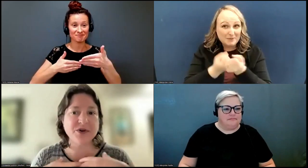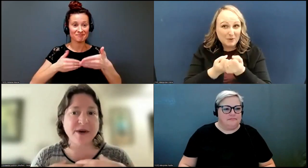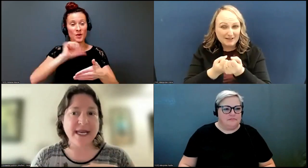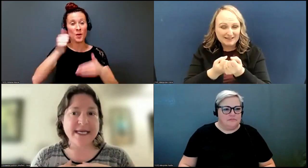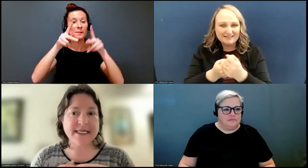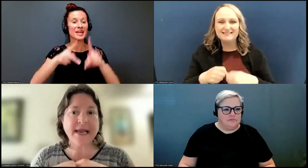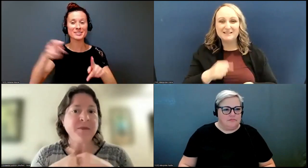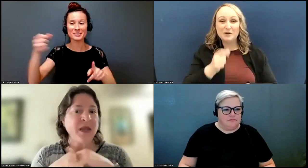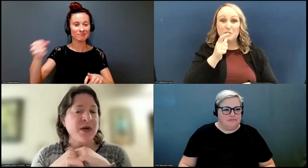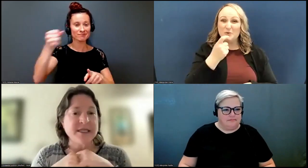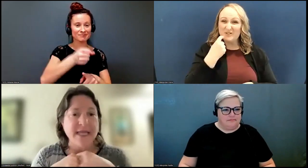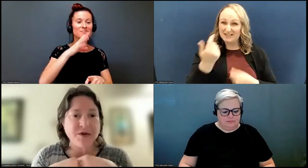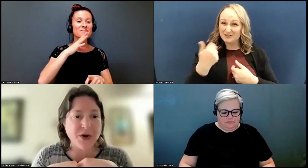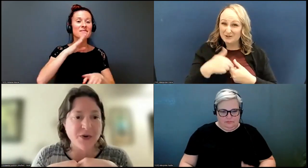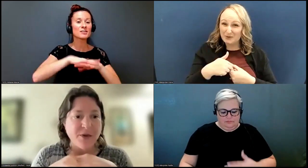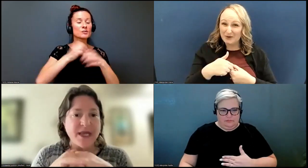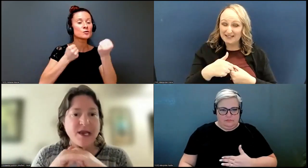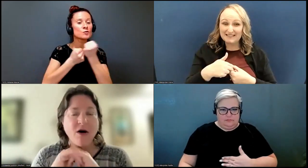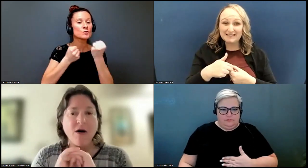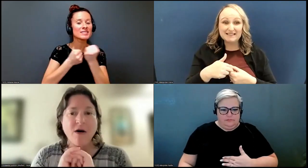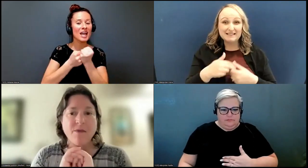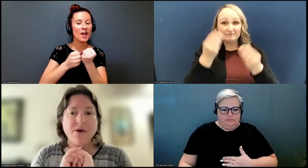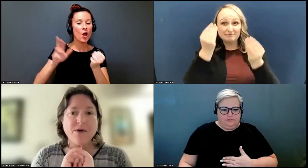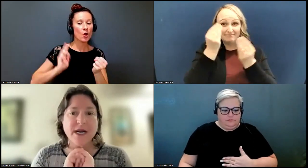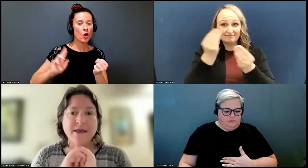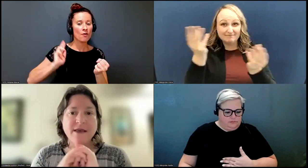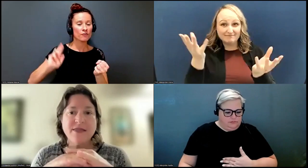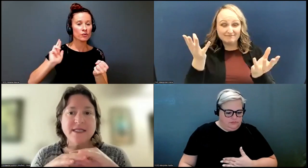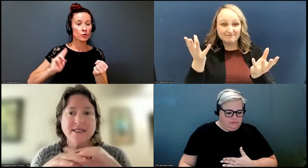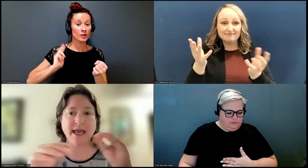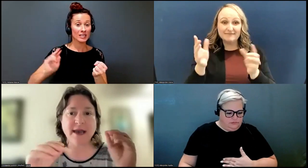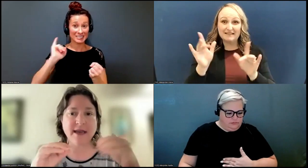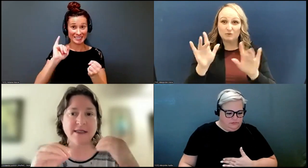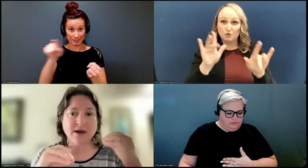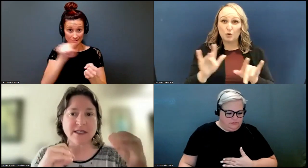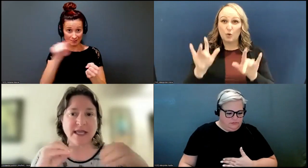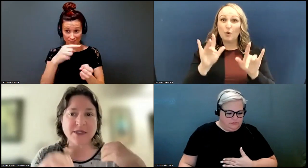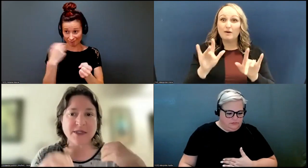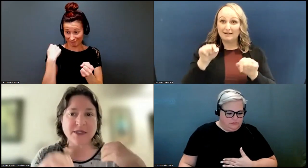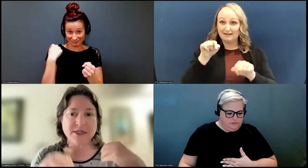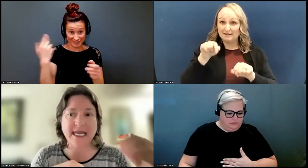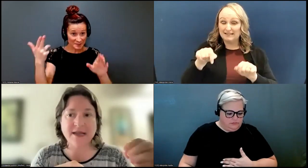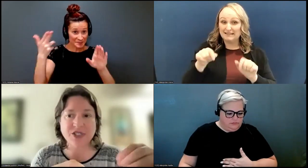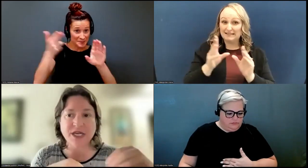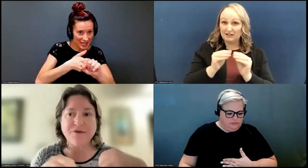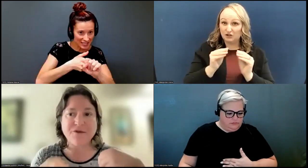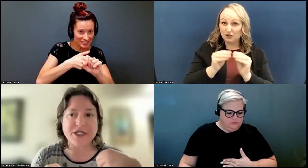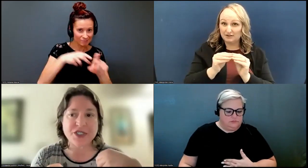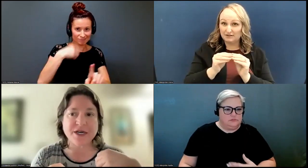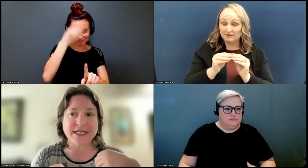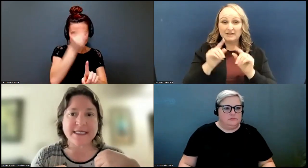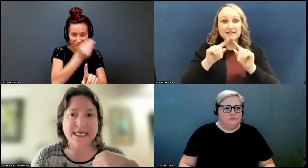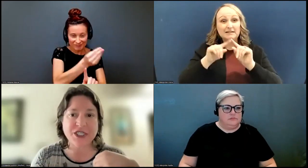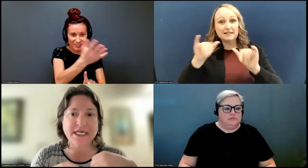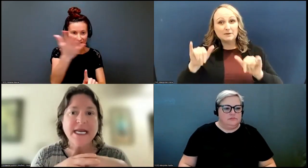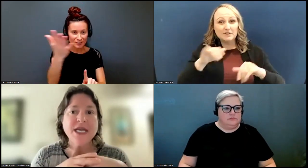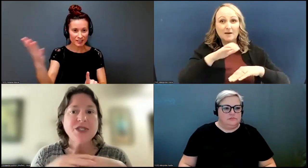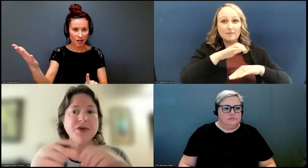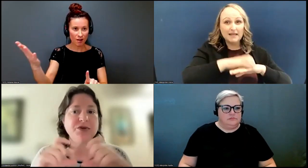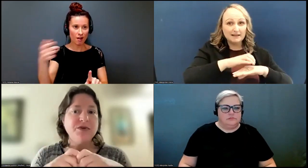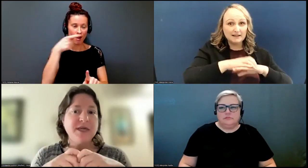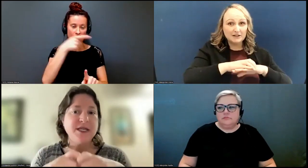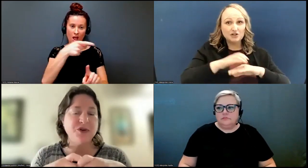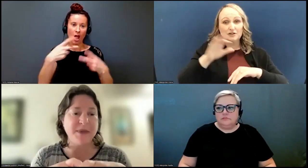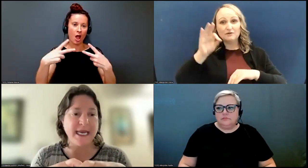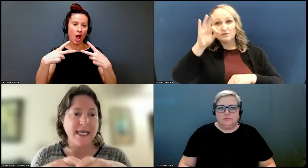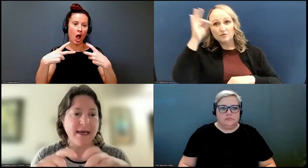are just joining us, I wanted to let you know that we are recording this. It's got simultaneous English and French translation, so